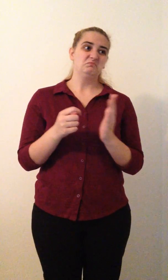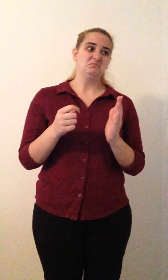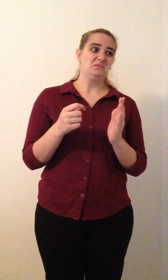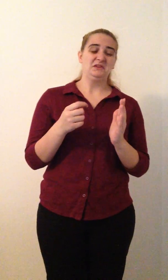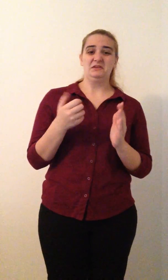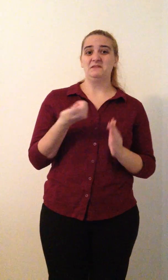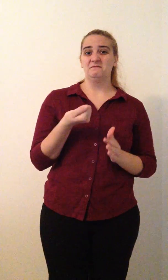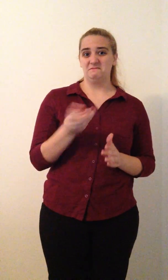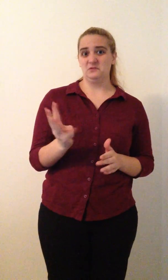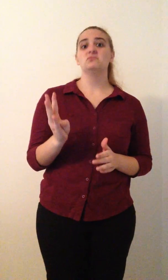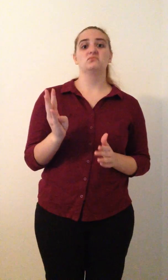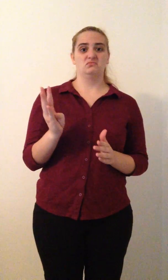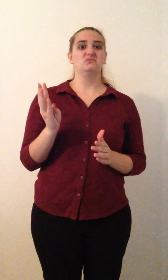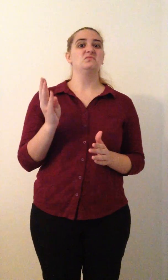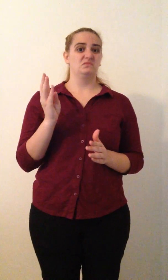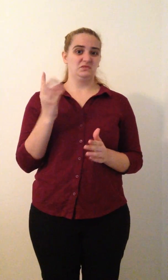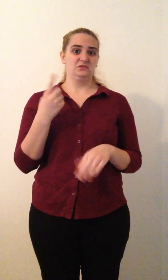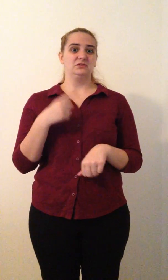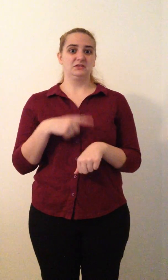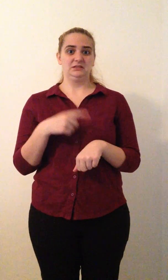Some interesting information that I was reading about I thought I'd share.